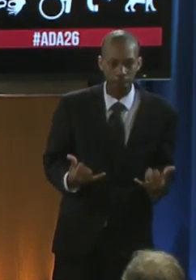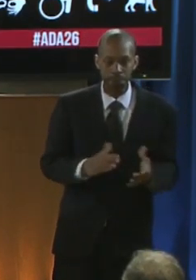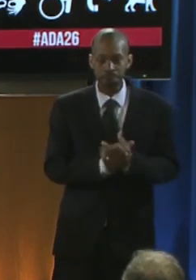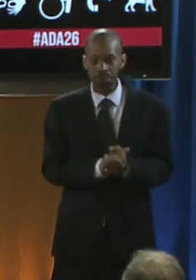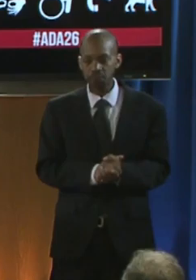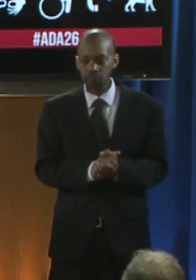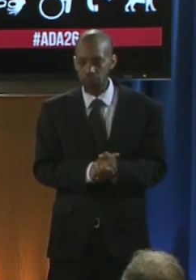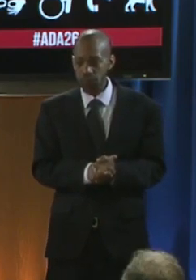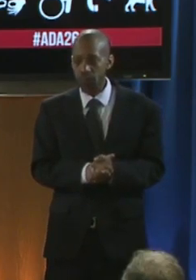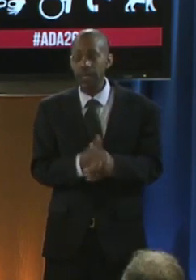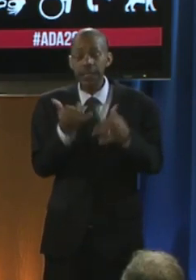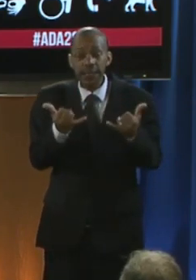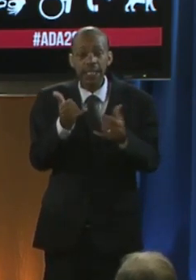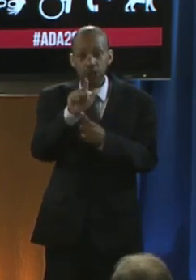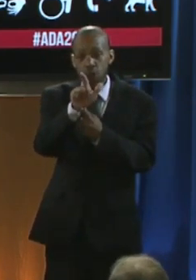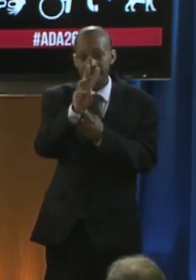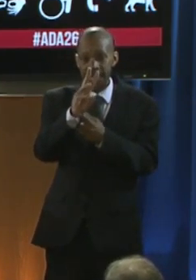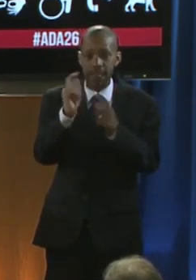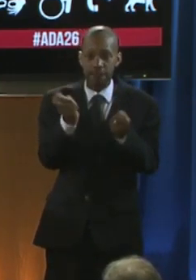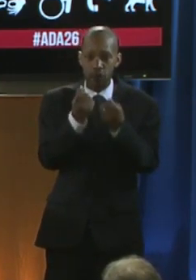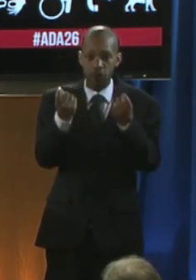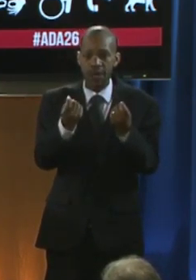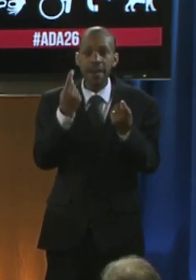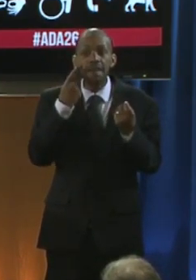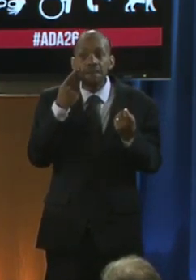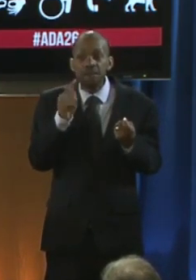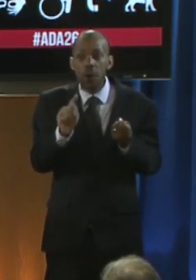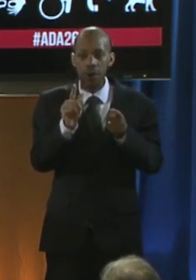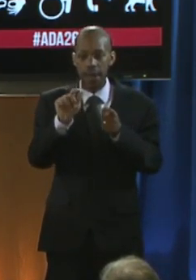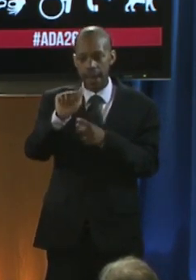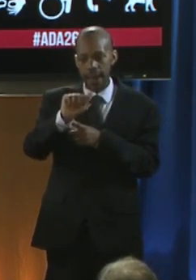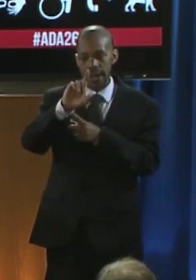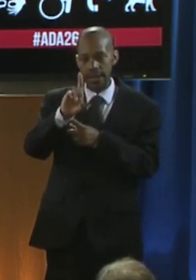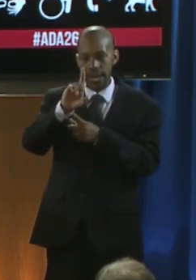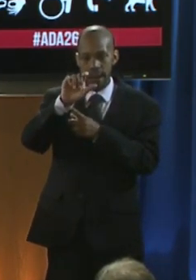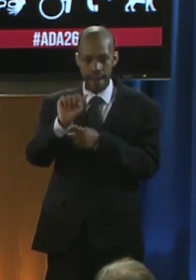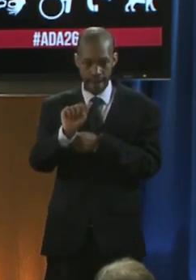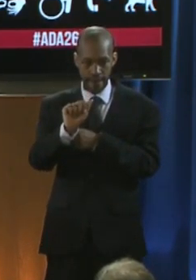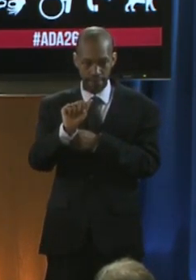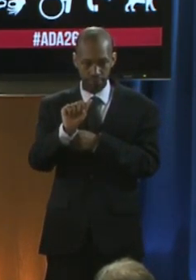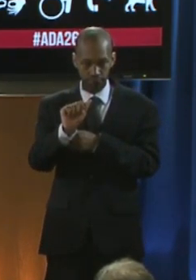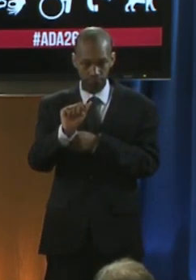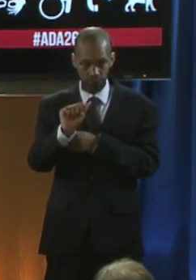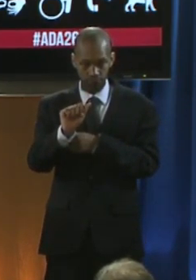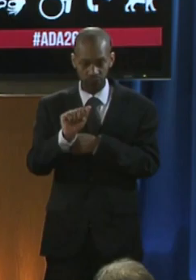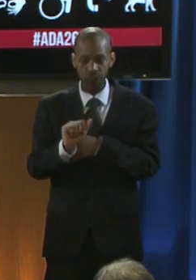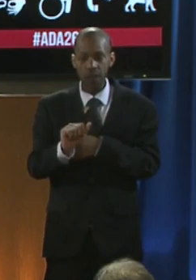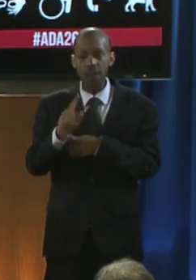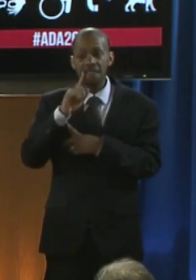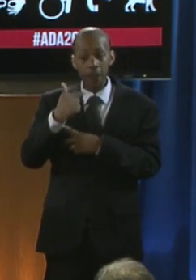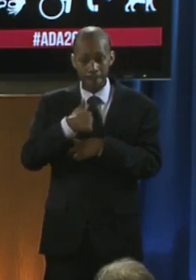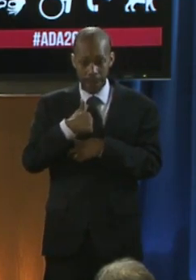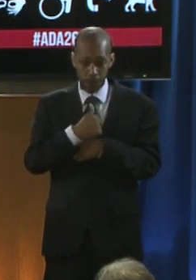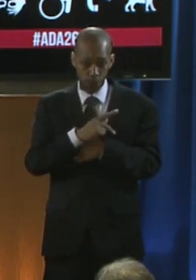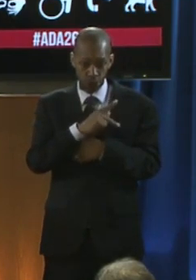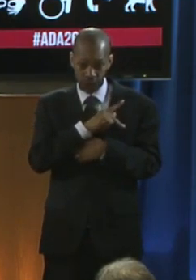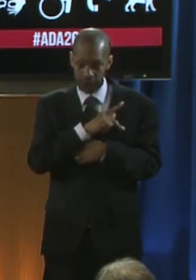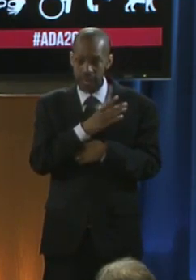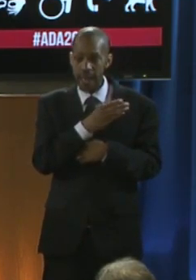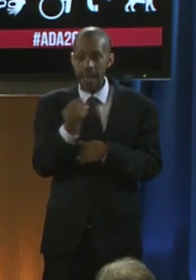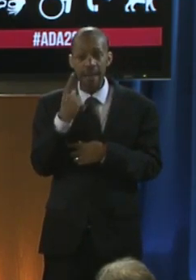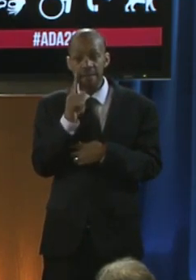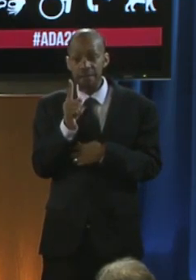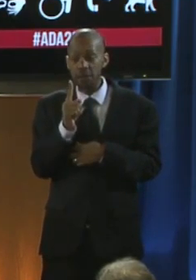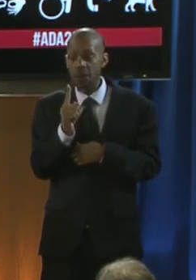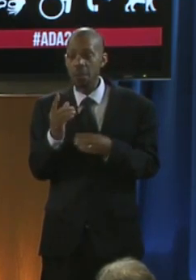As you know, today is the 26th anniversary of the Americans with Disabilities Act. For me personally, and for more